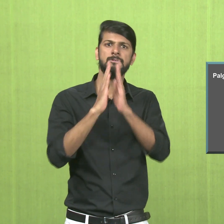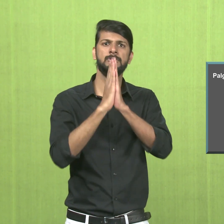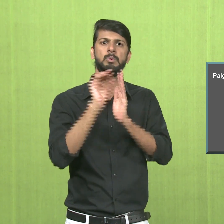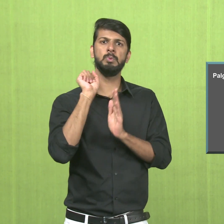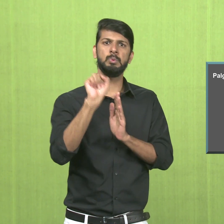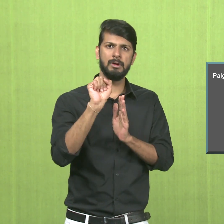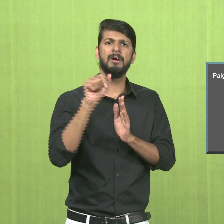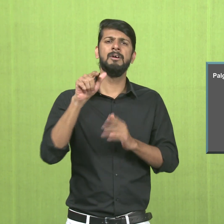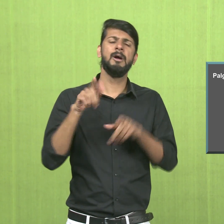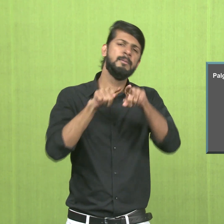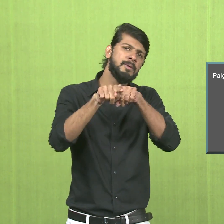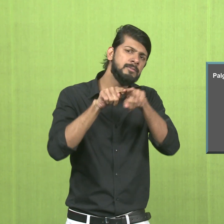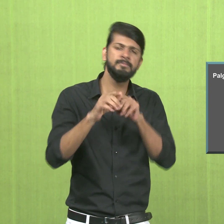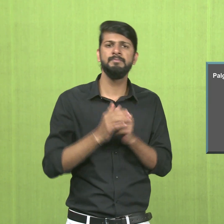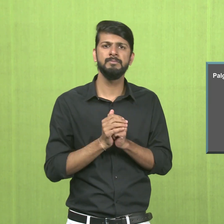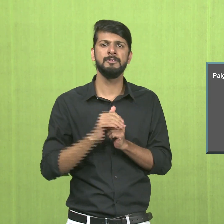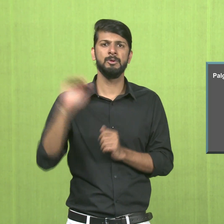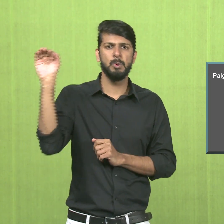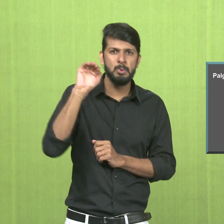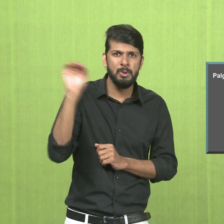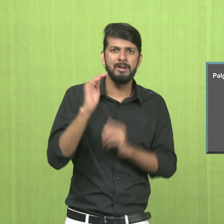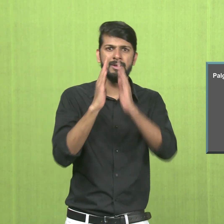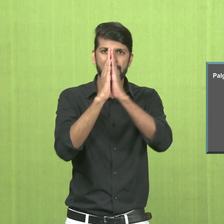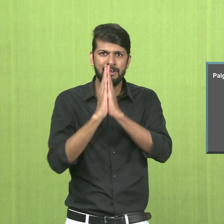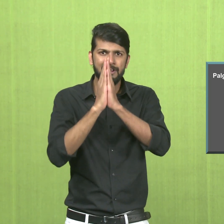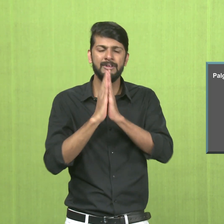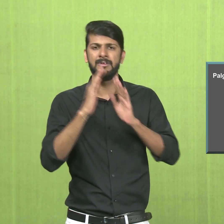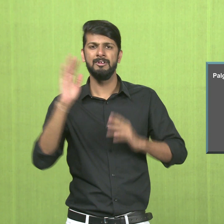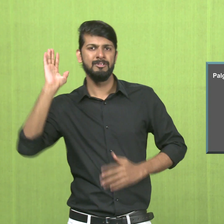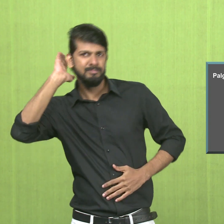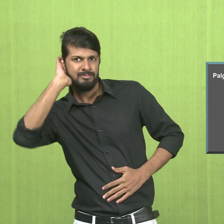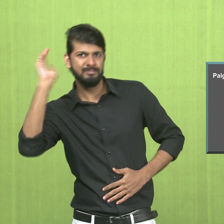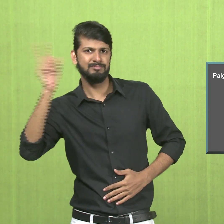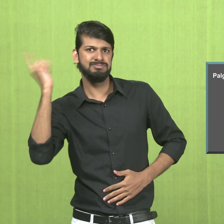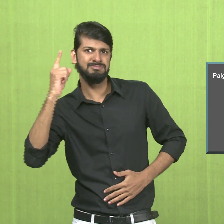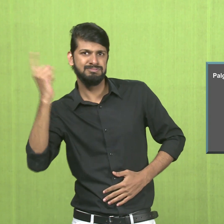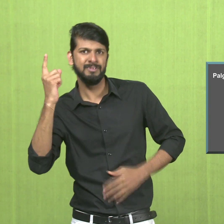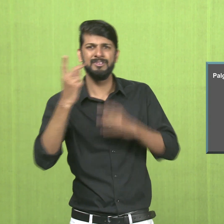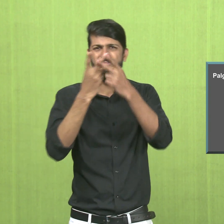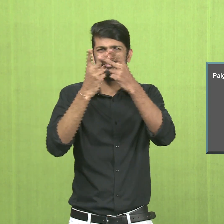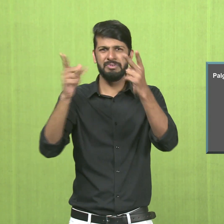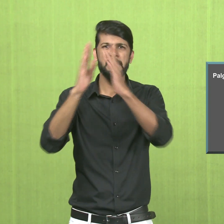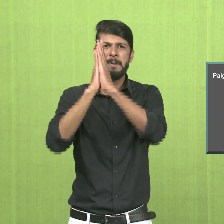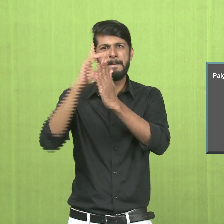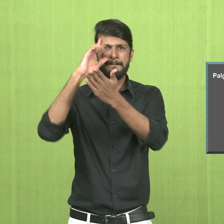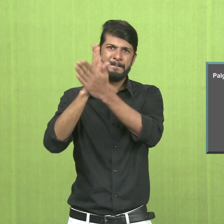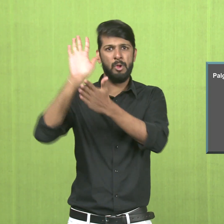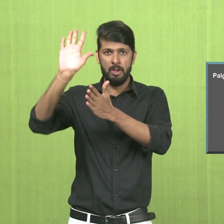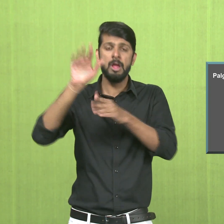Palghat Devi is a rural deity. So, you have the common gods like Shiva, Vishnu,